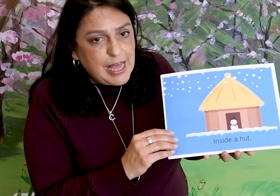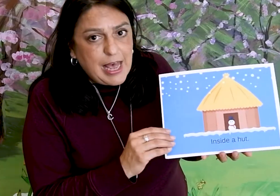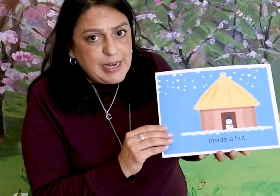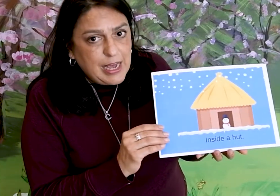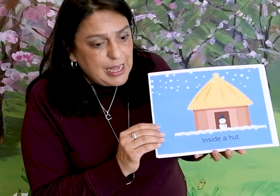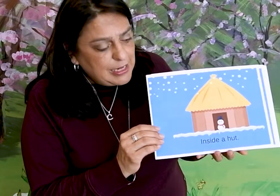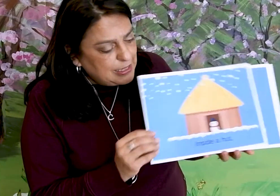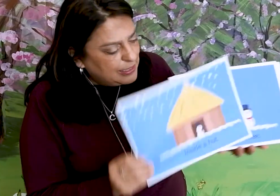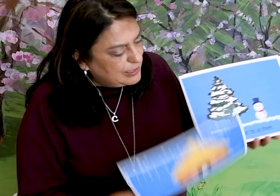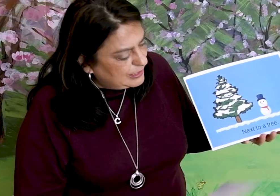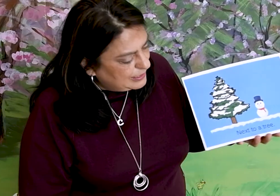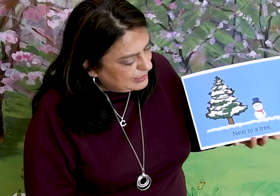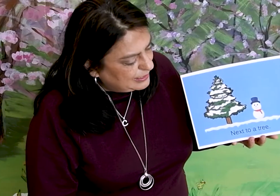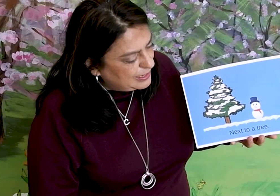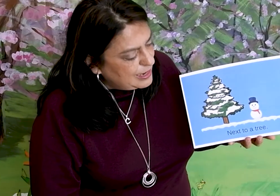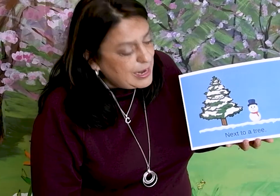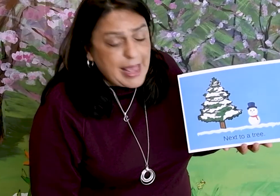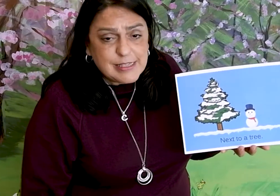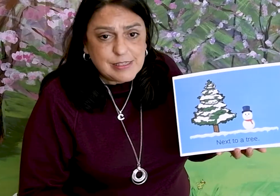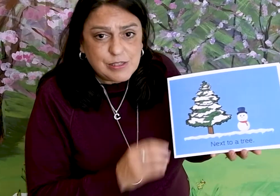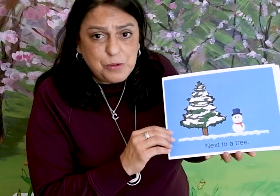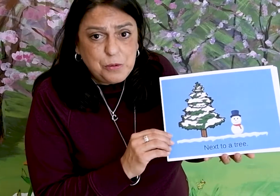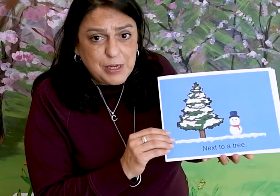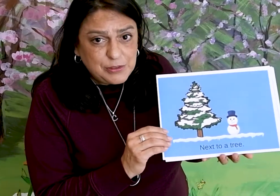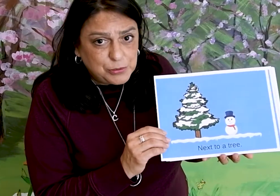Inside a hut, next to a tree,